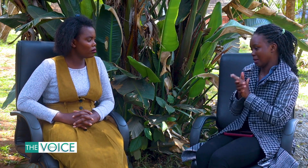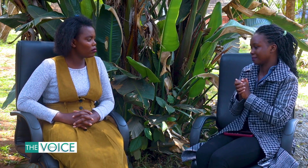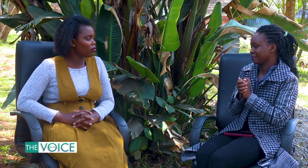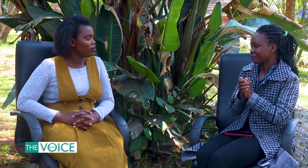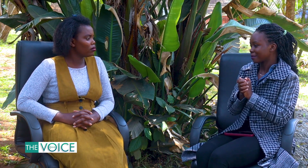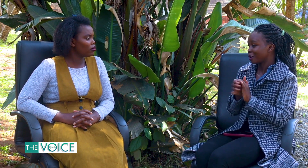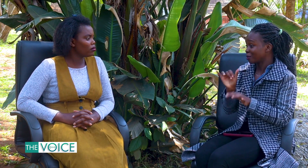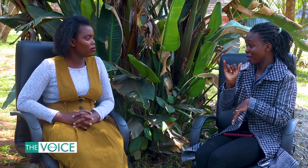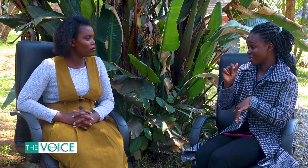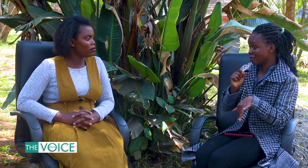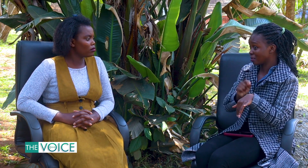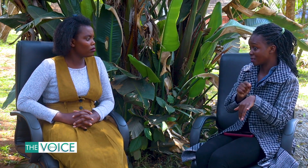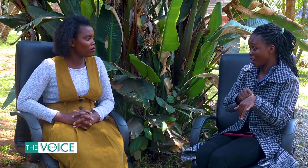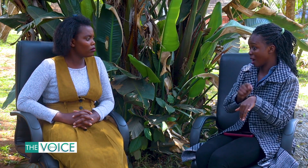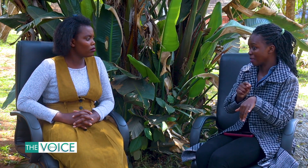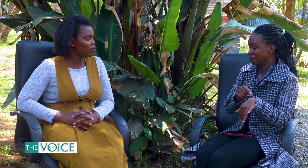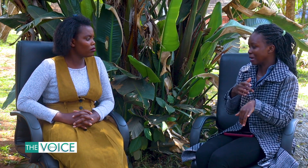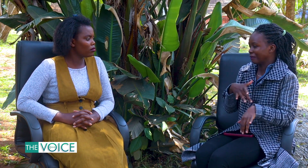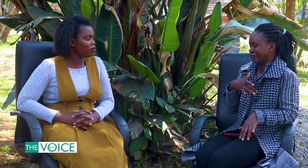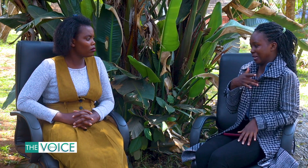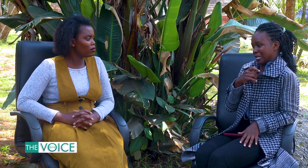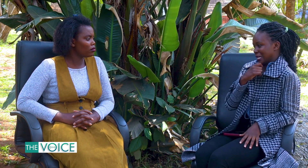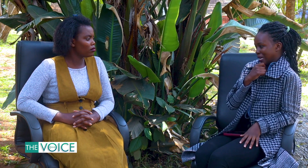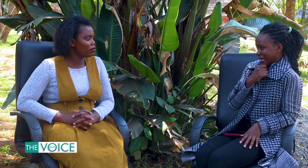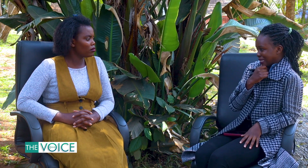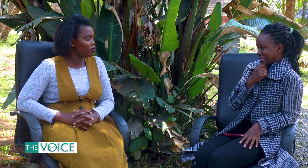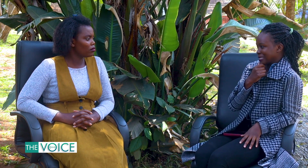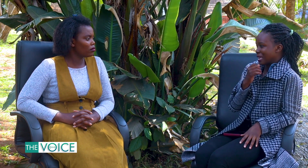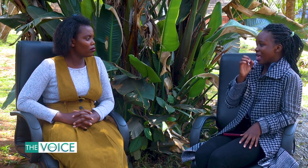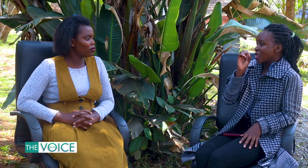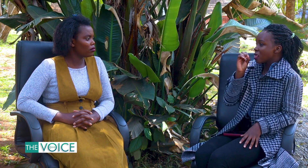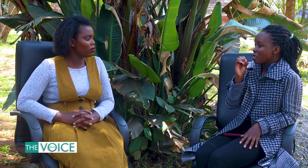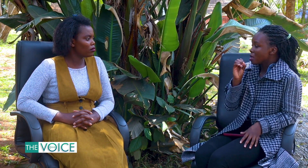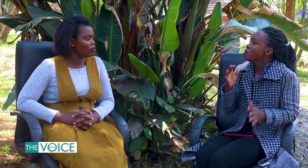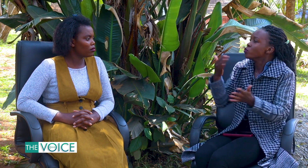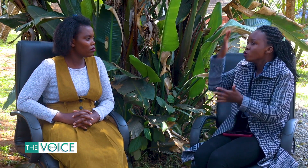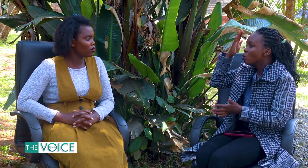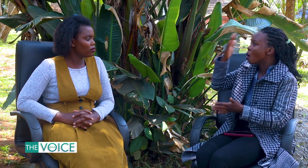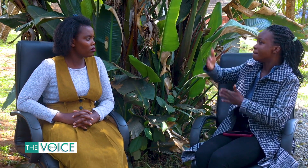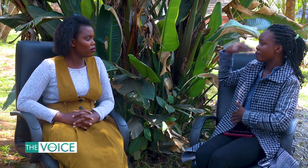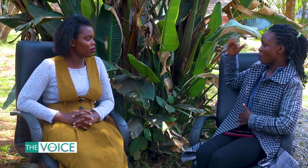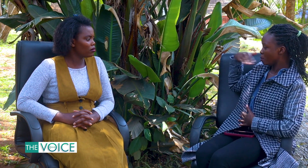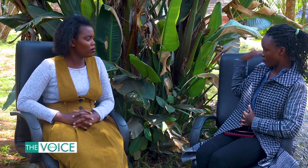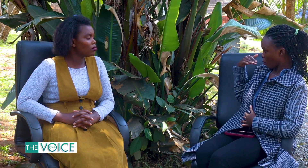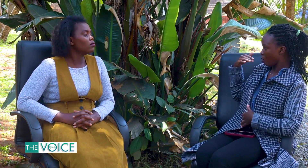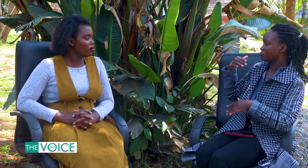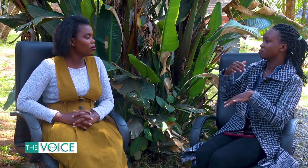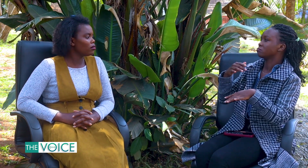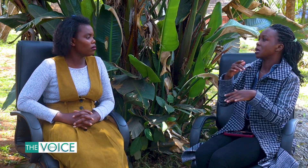7 years old, I remember I just didn't feel okay, because I remember before, you